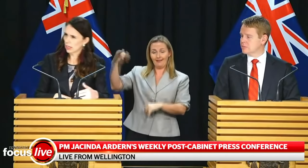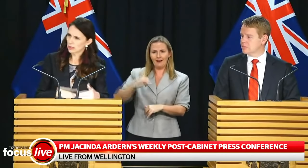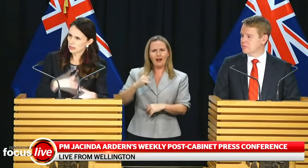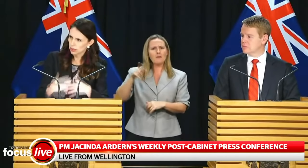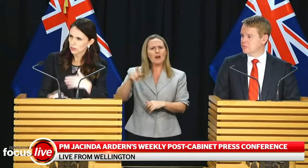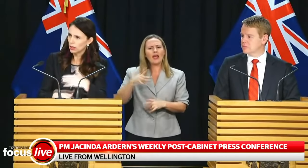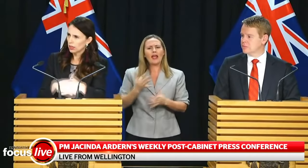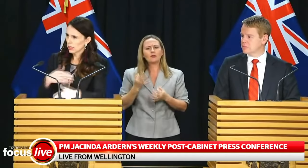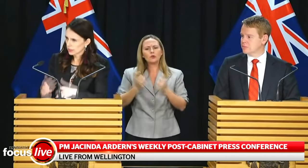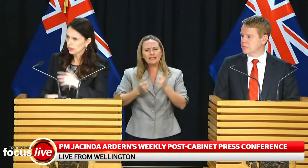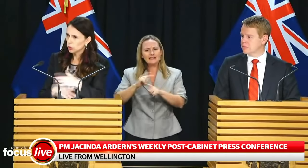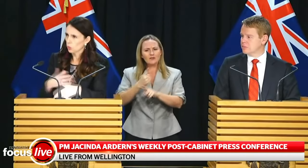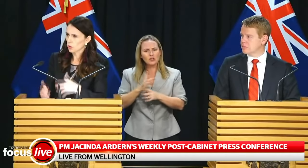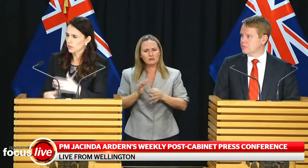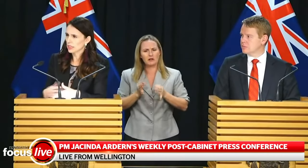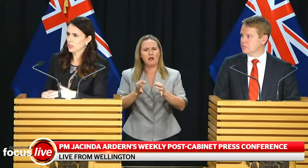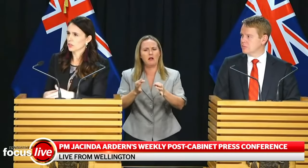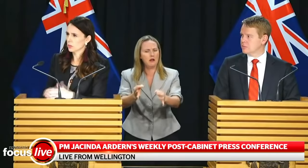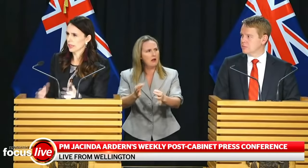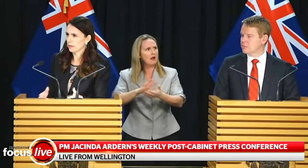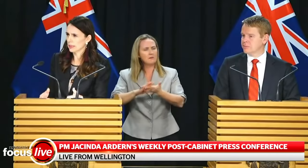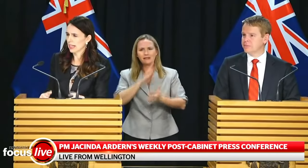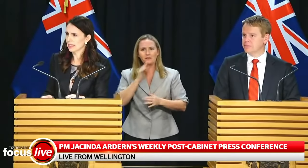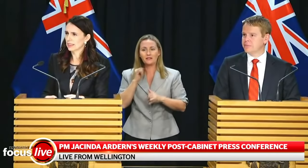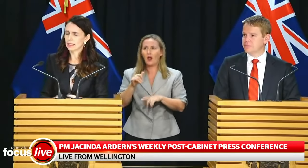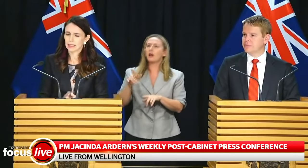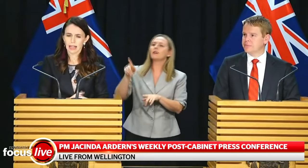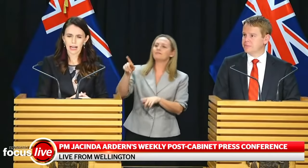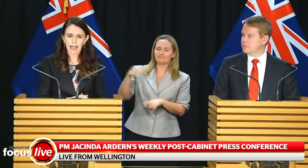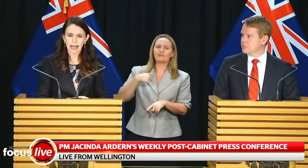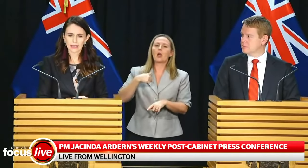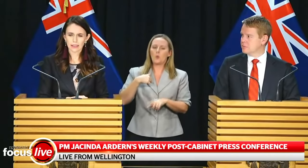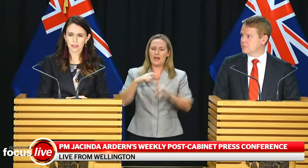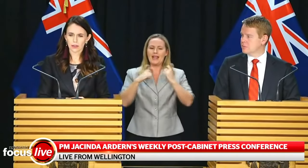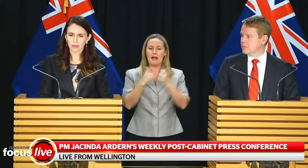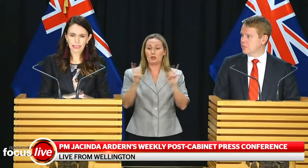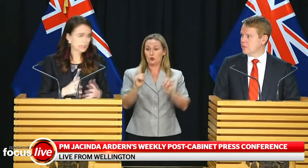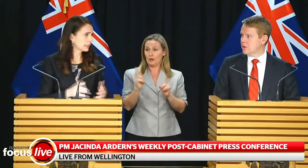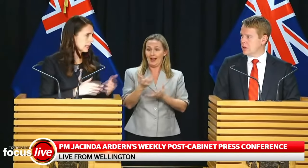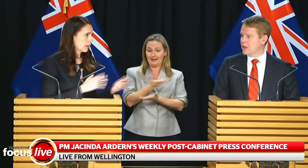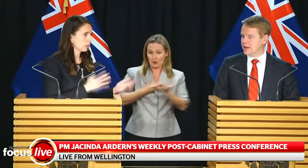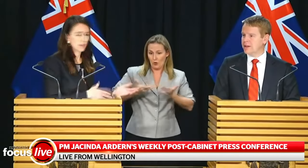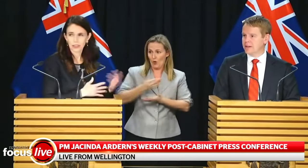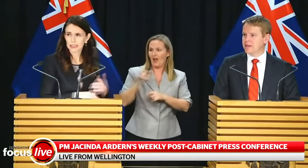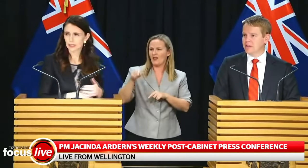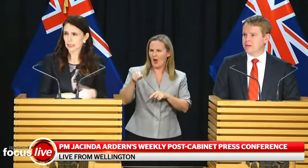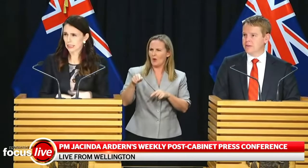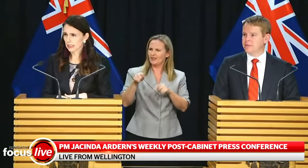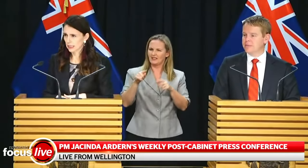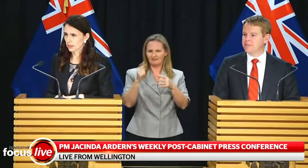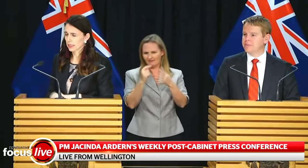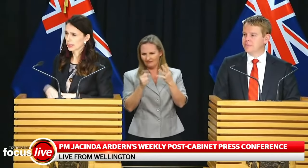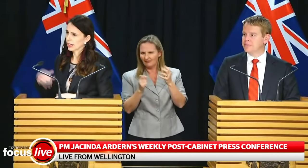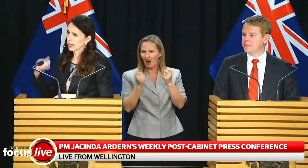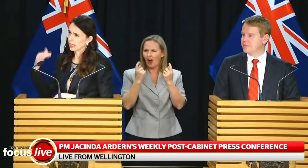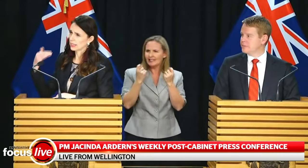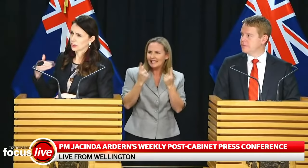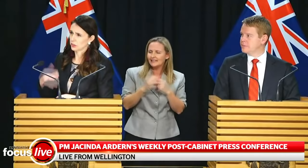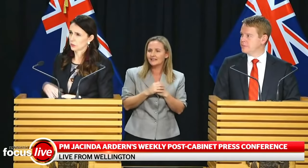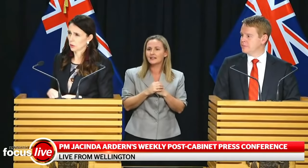preliminary, talk through of these issues with Cabinet today. And so, yes, we are very seriously